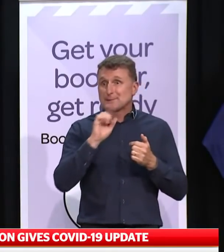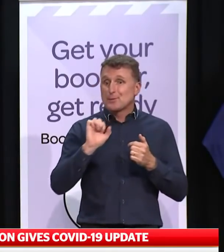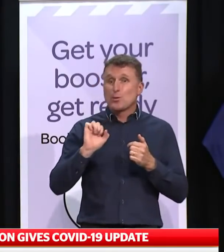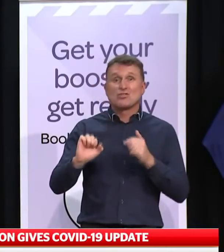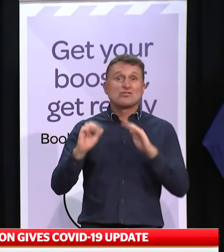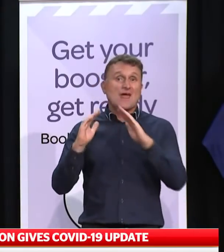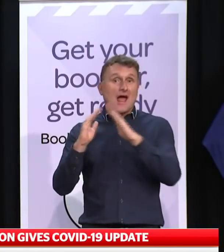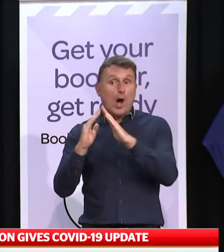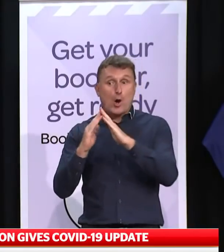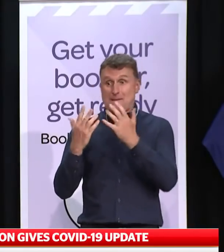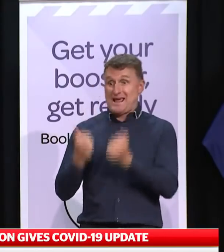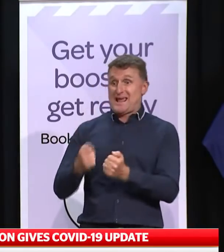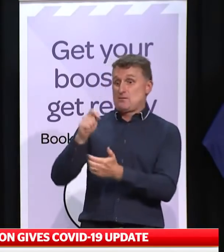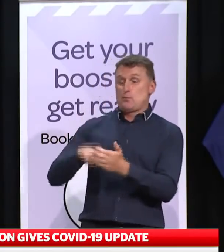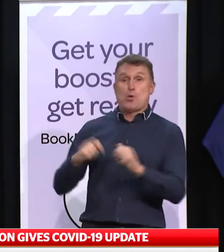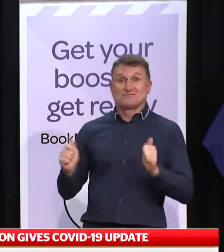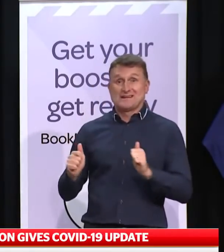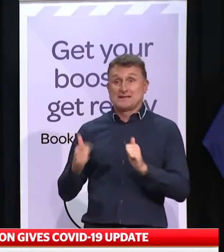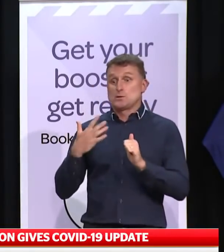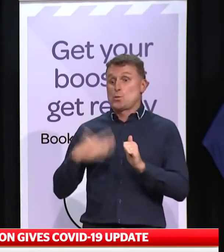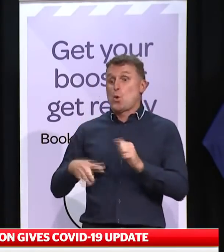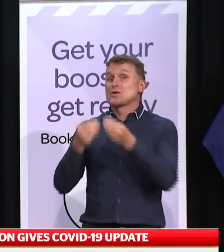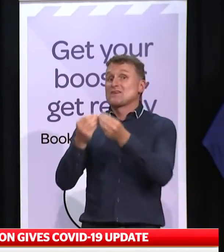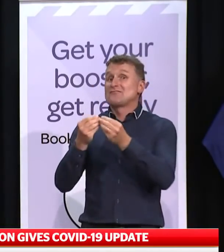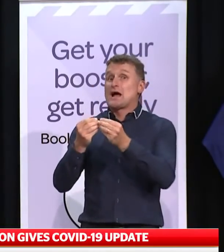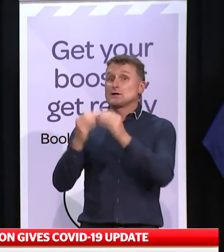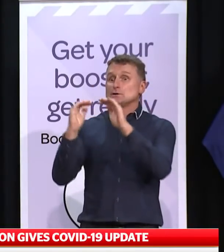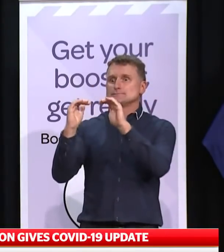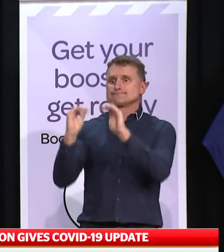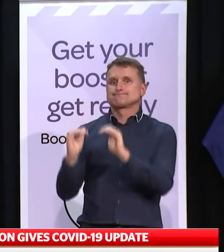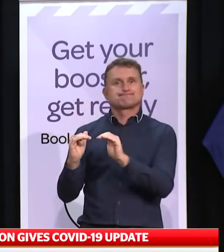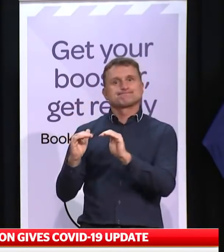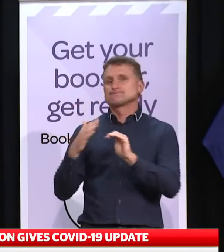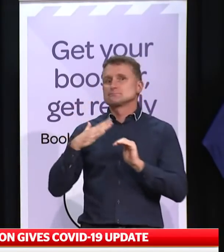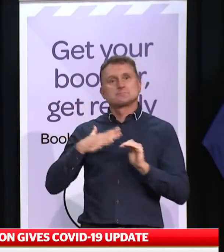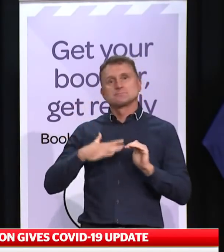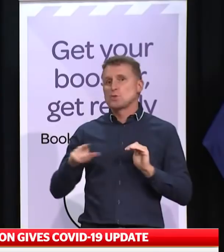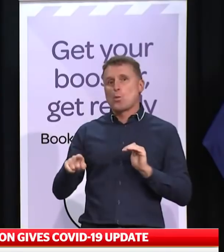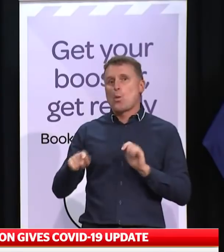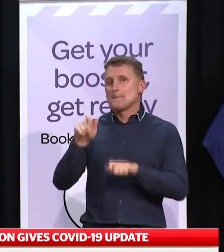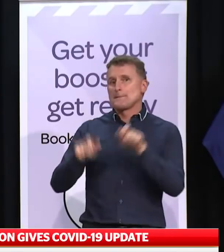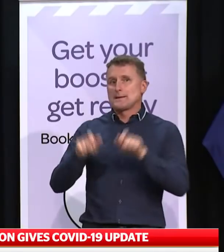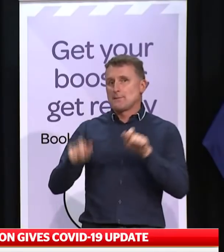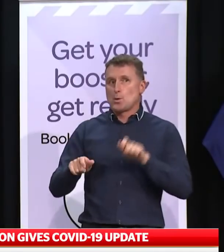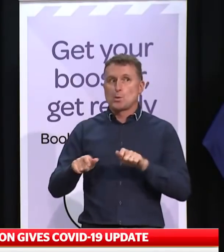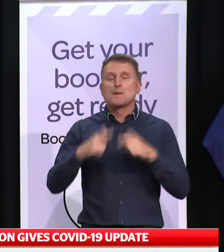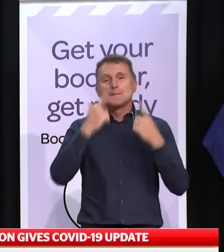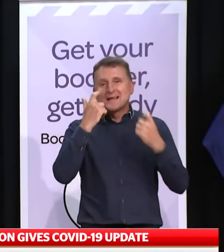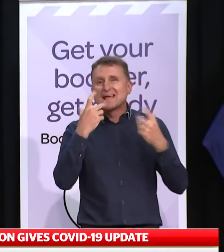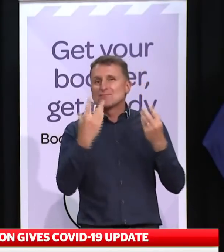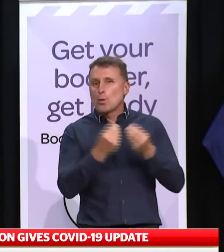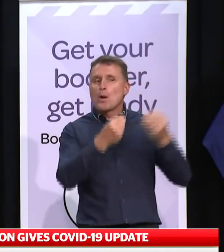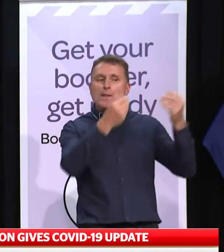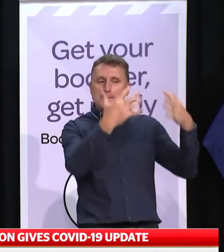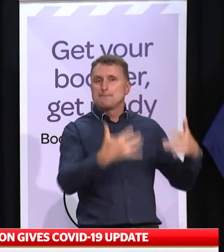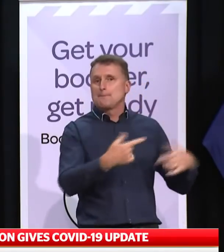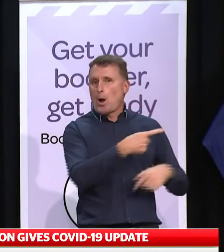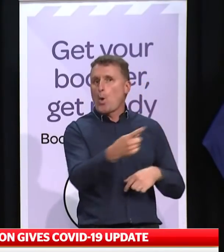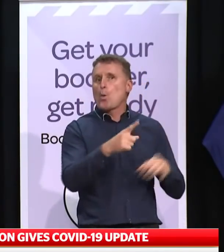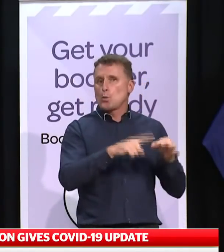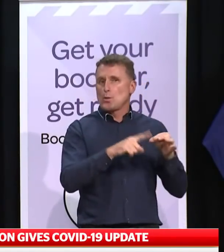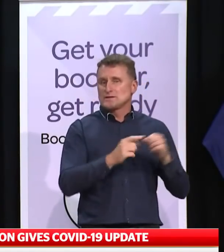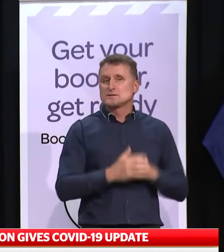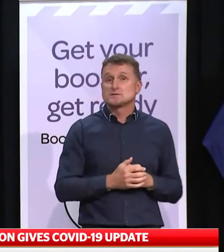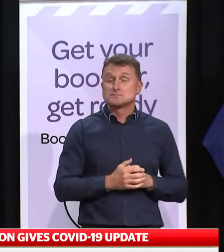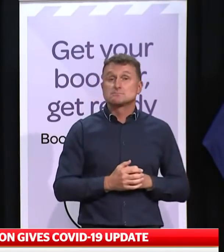to drop. And so I do think we've got to be a little bit careful about polling questions like that. Regardless, we share the aspiration of New Zealanders that